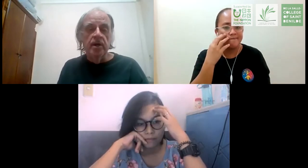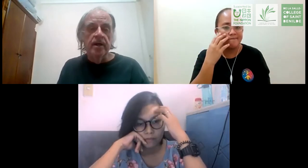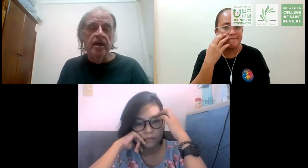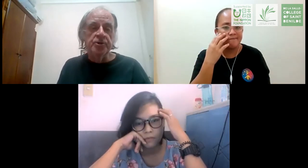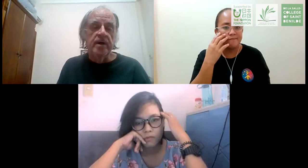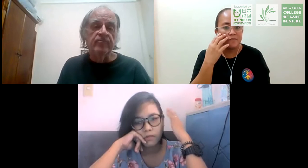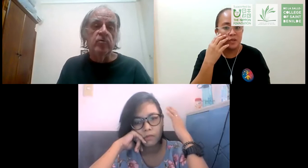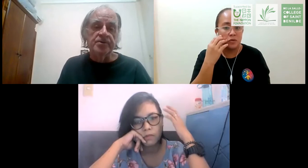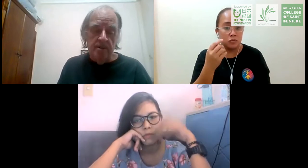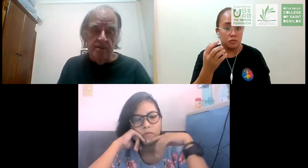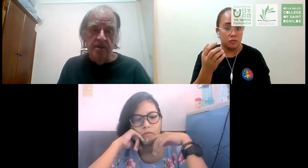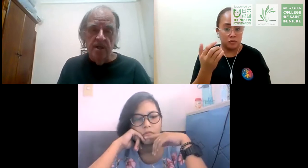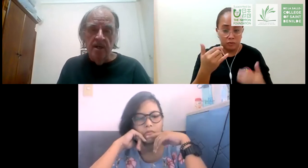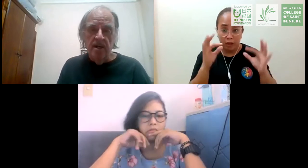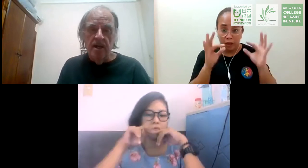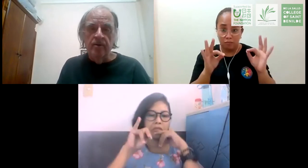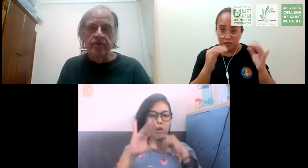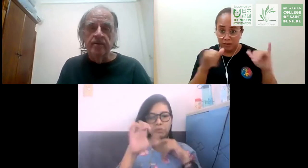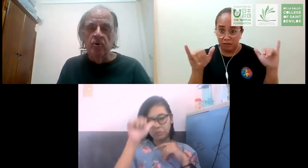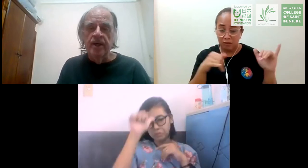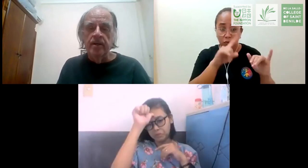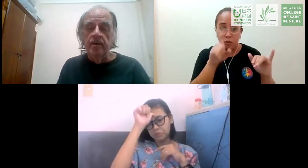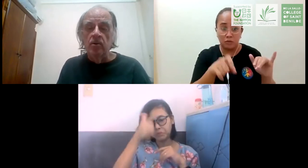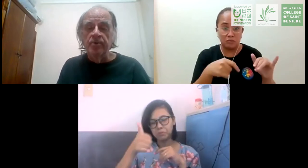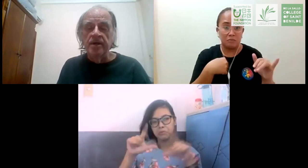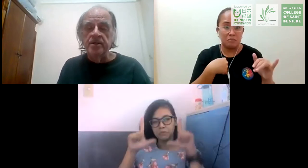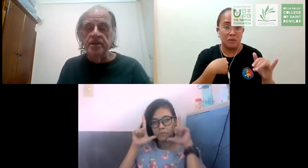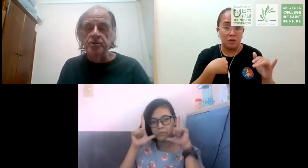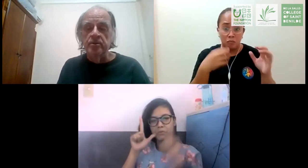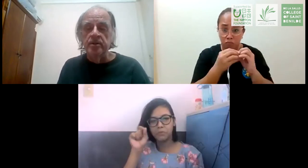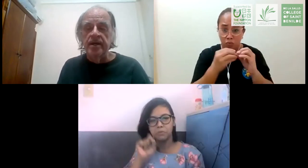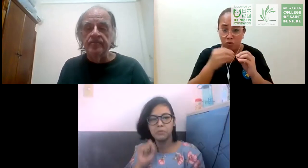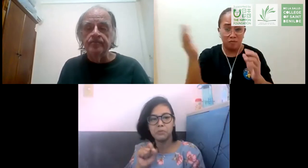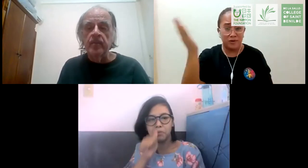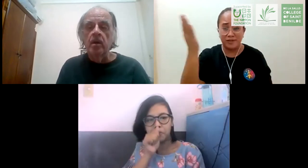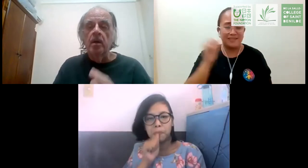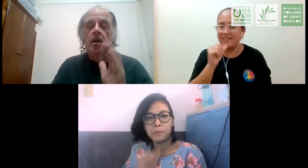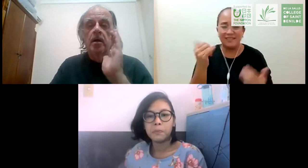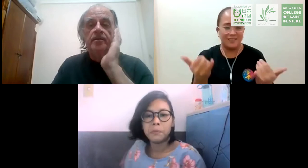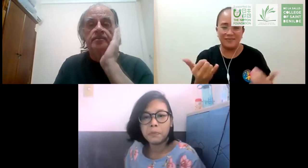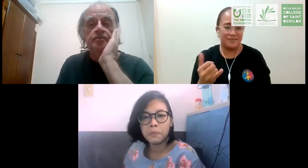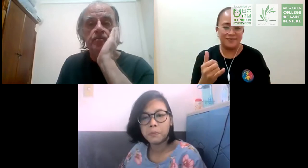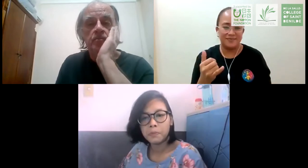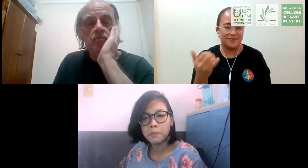unless you have questions, I don't think we'll make any more presentation today.